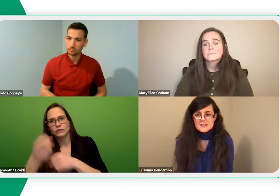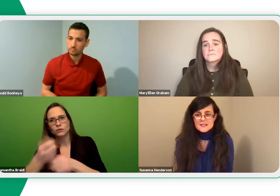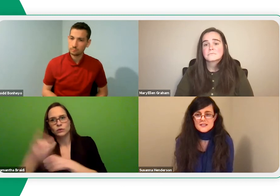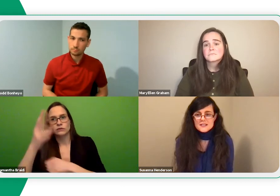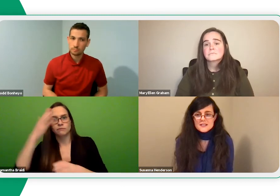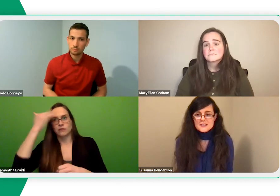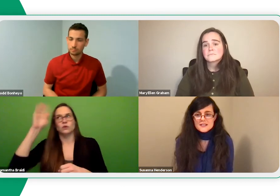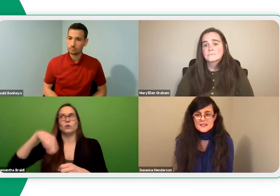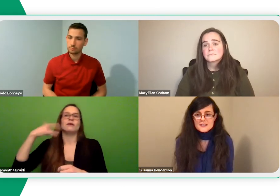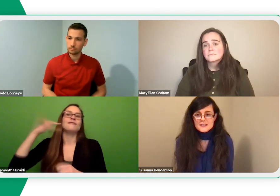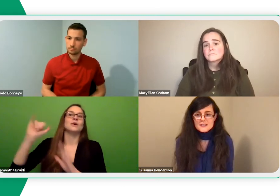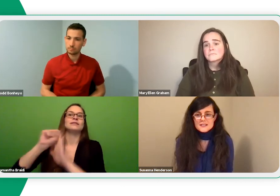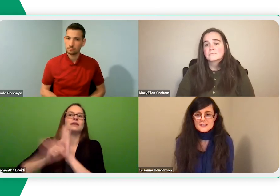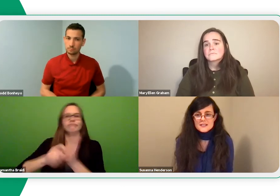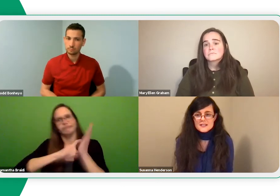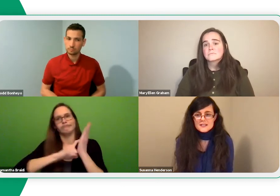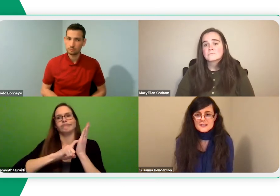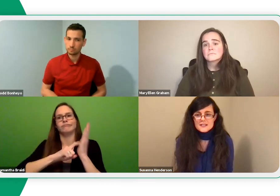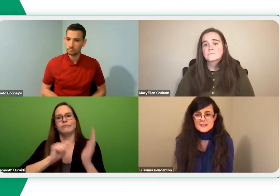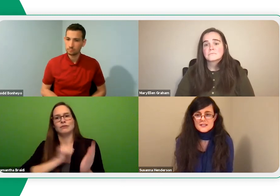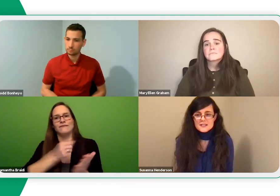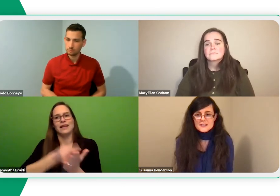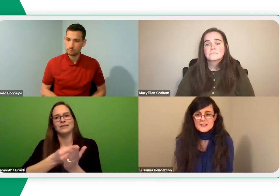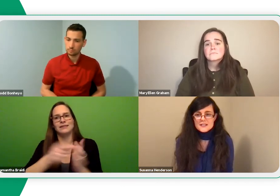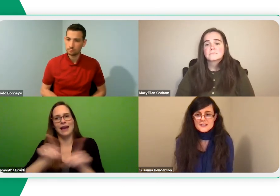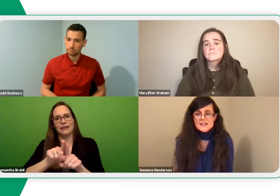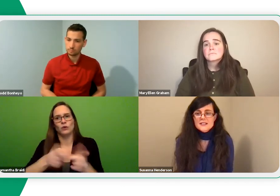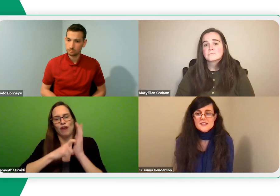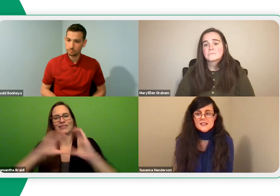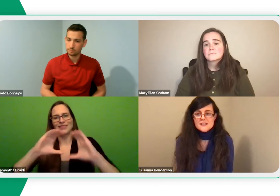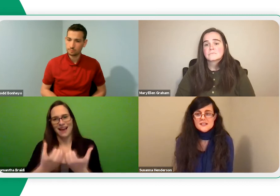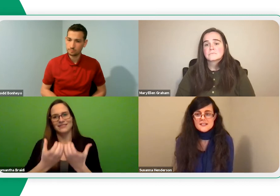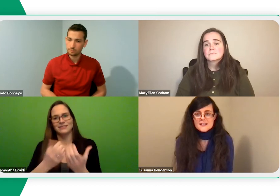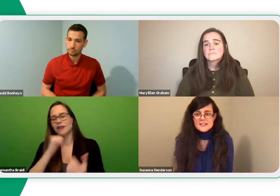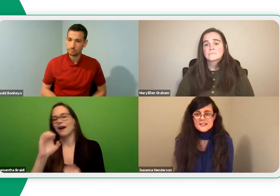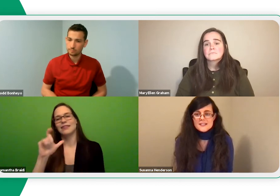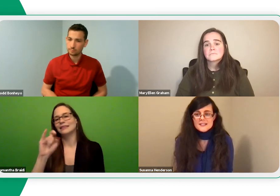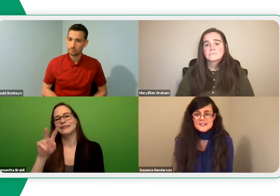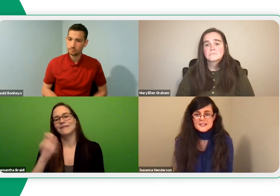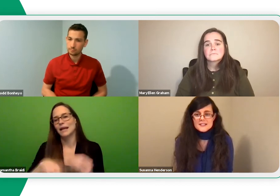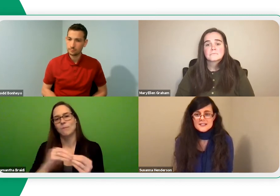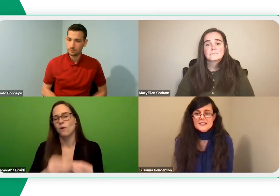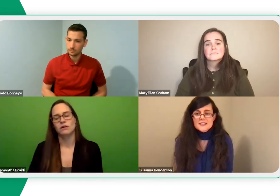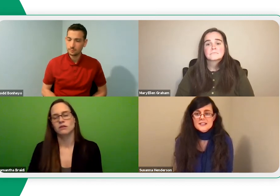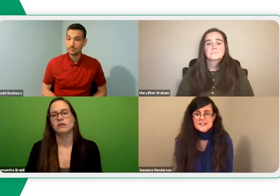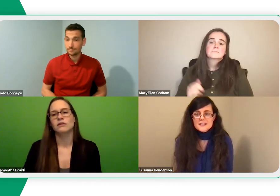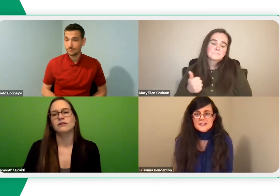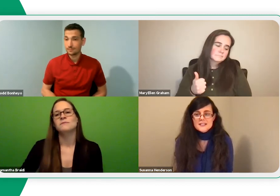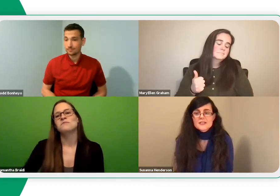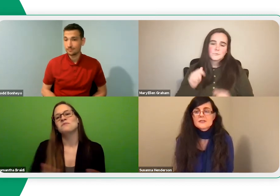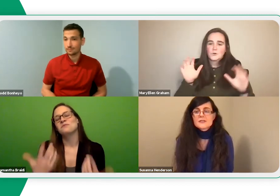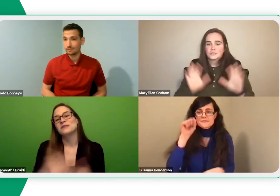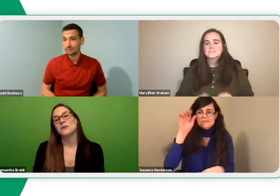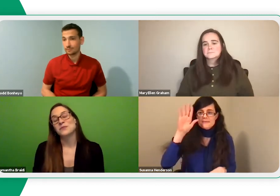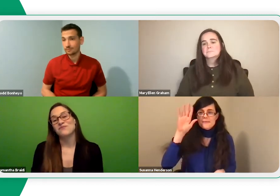years. Of course, COVID got in the way of our program. So we are looking to finish that program in a couple of years. And so the